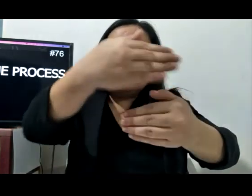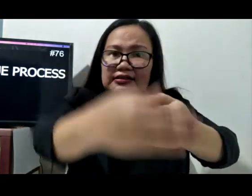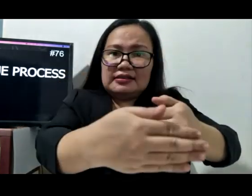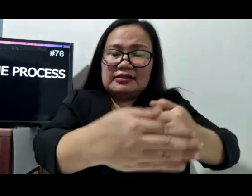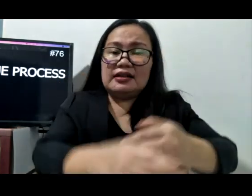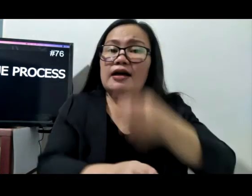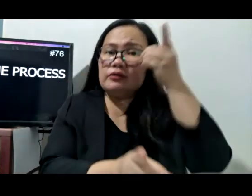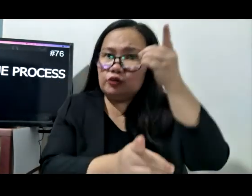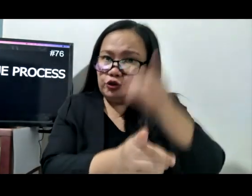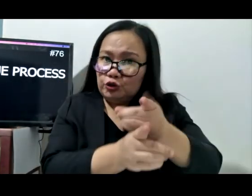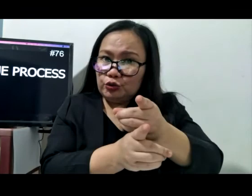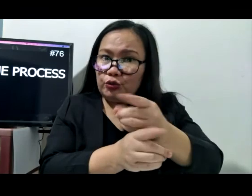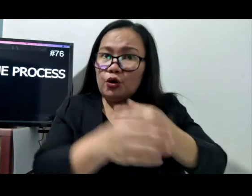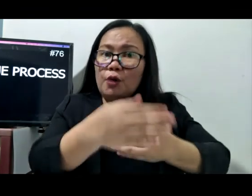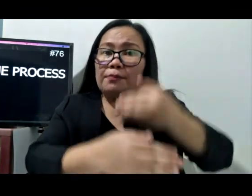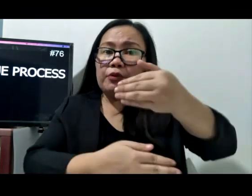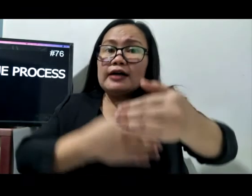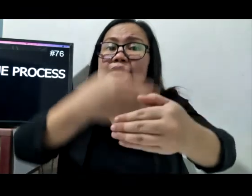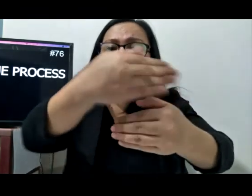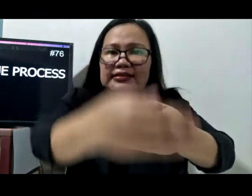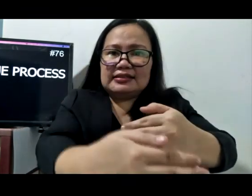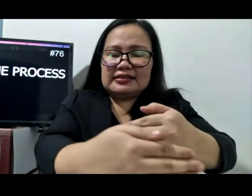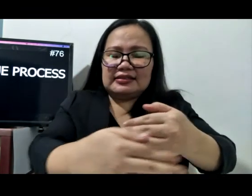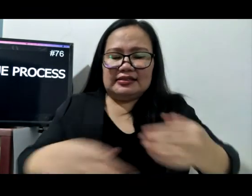Process. Due process.